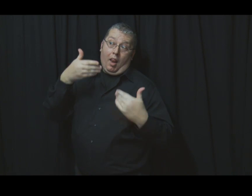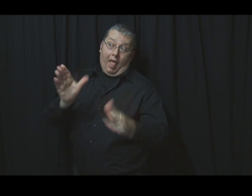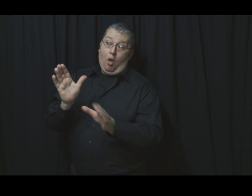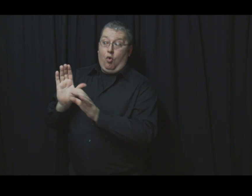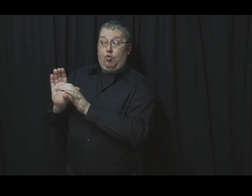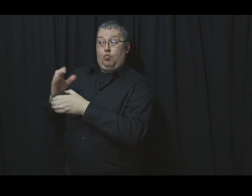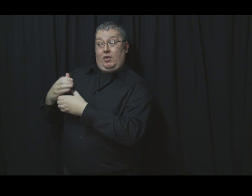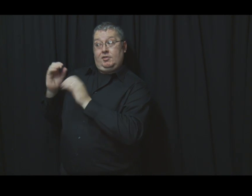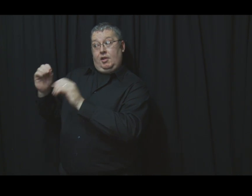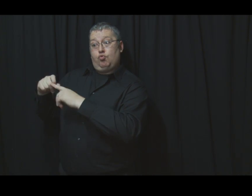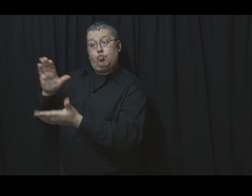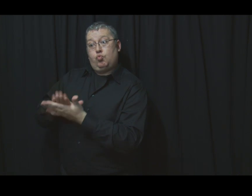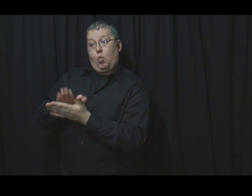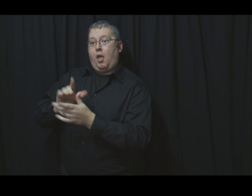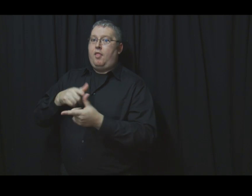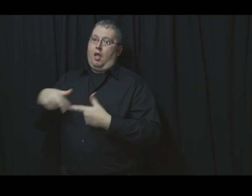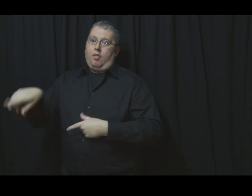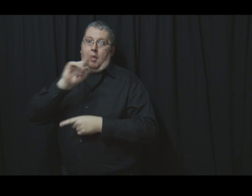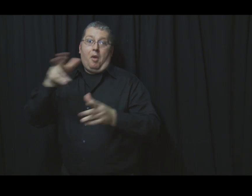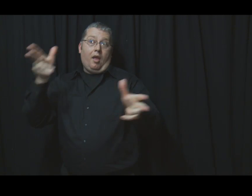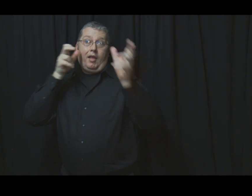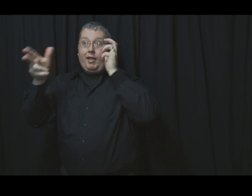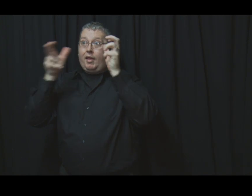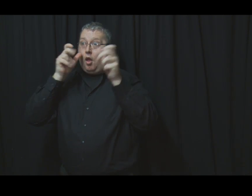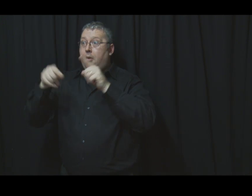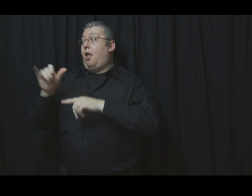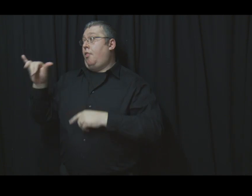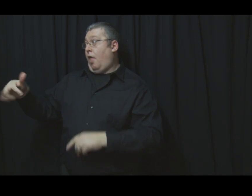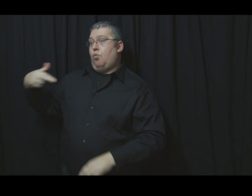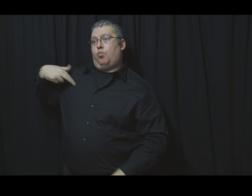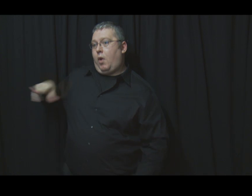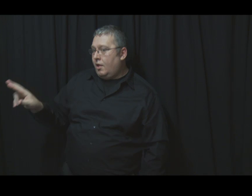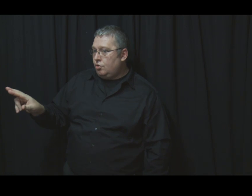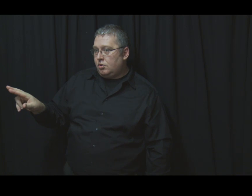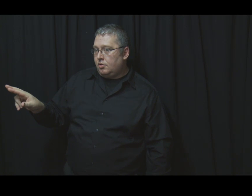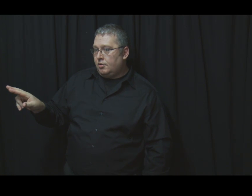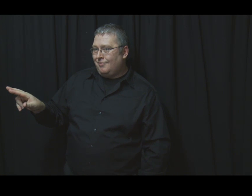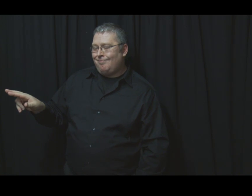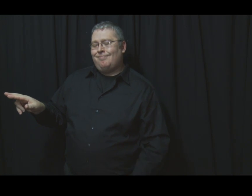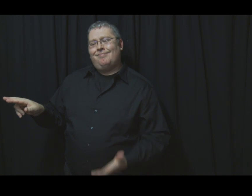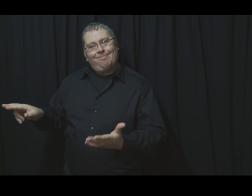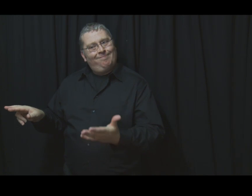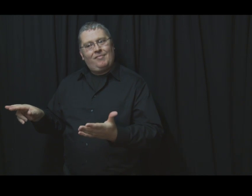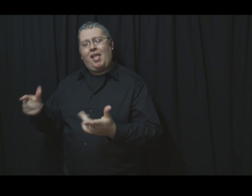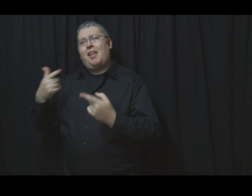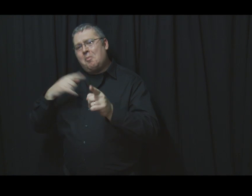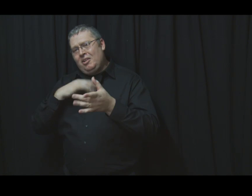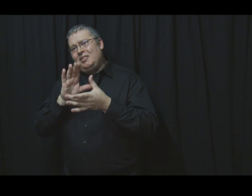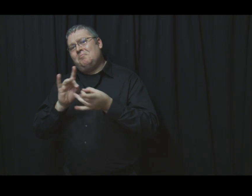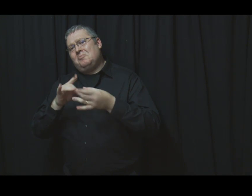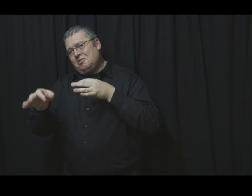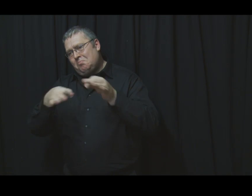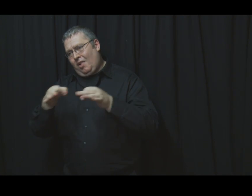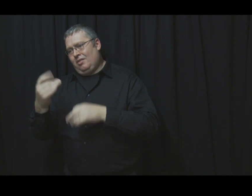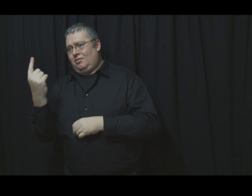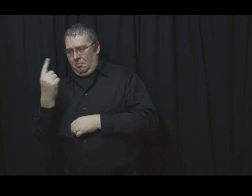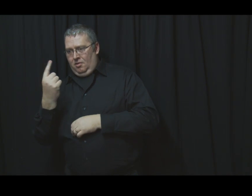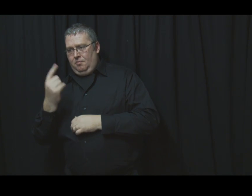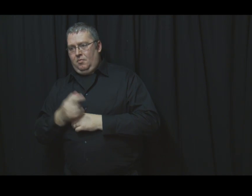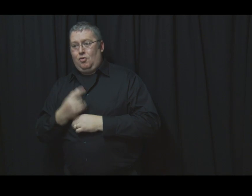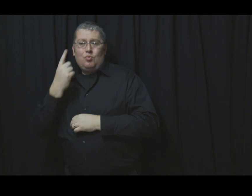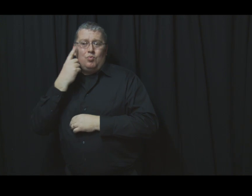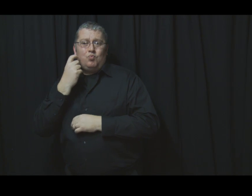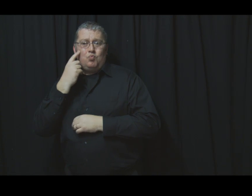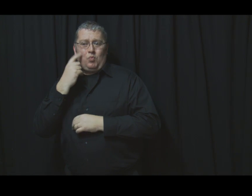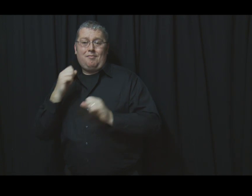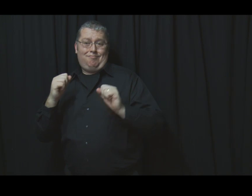schools, for instance, if you allow students to even hear about it, this is religion. You know, let me illustrate this, talking about a recent